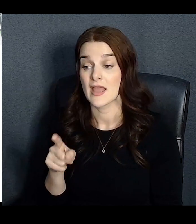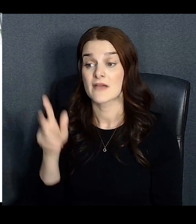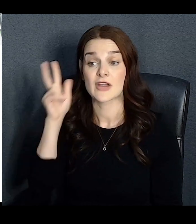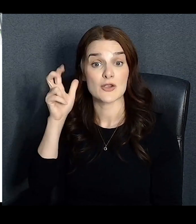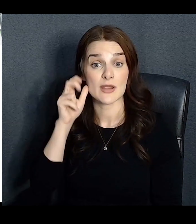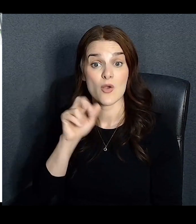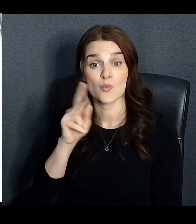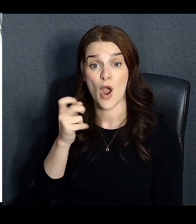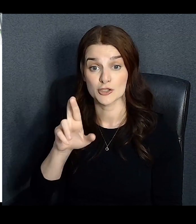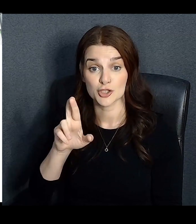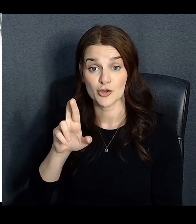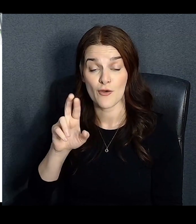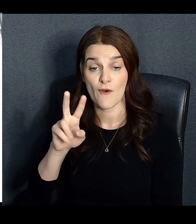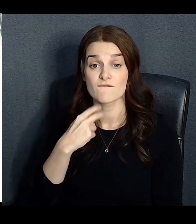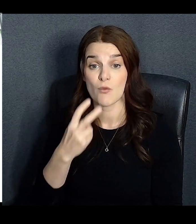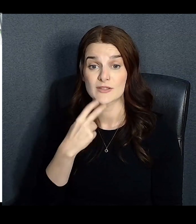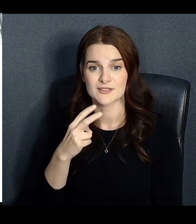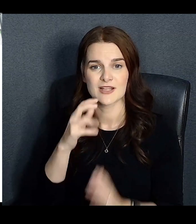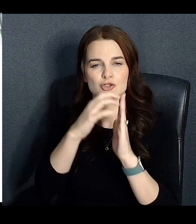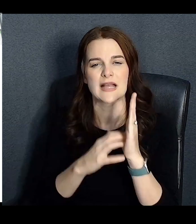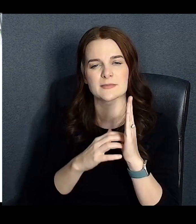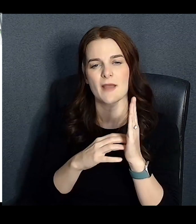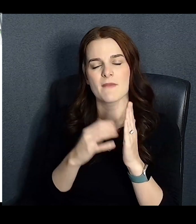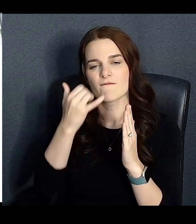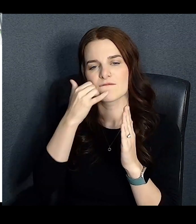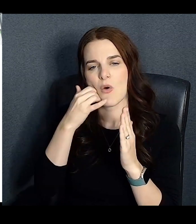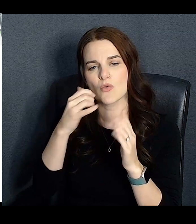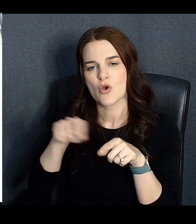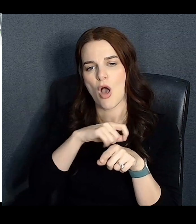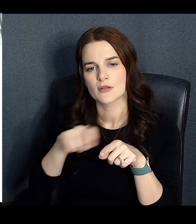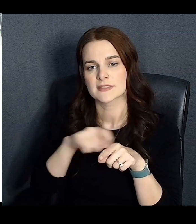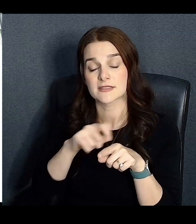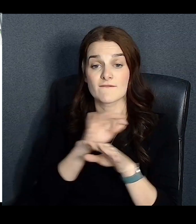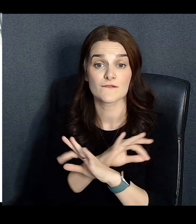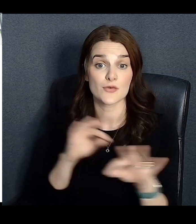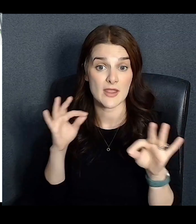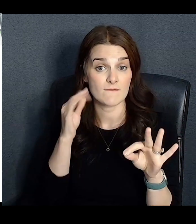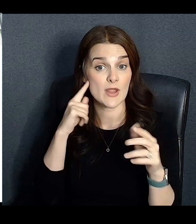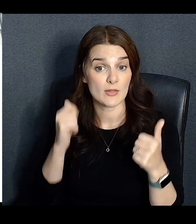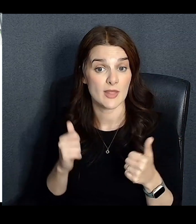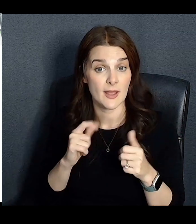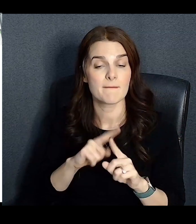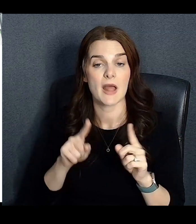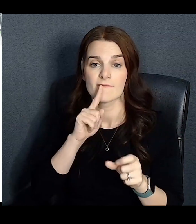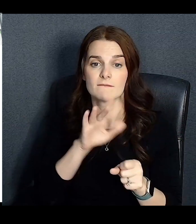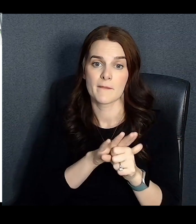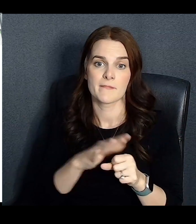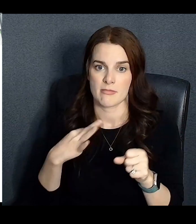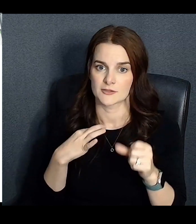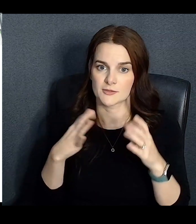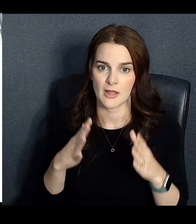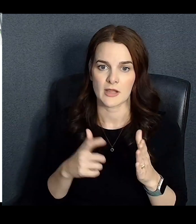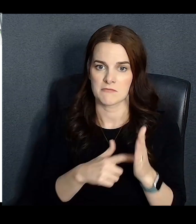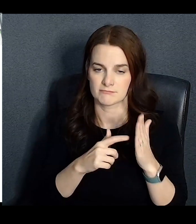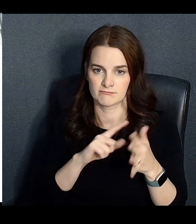include Roger Voice, which transcribes phone calls. This app is free for people with hearing loss, but you do need to confirm eligibility through